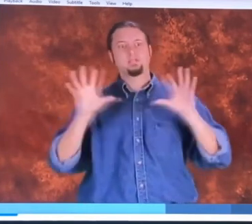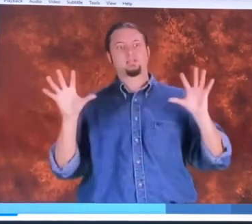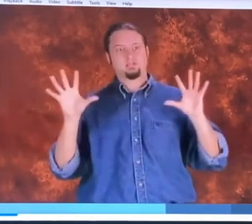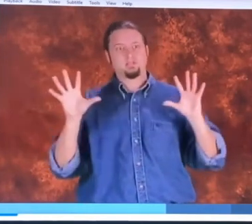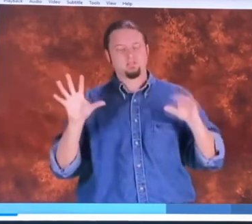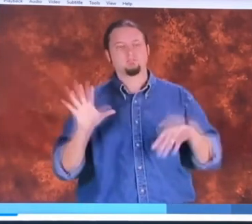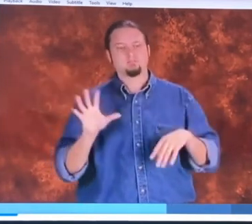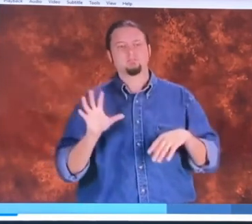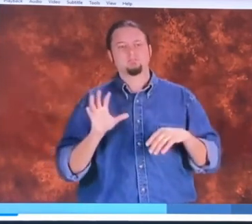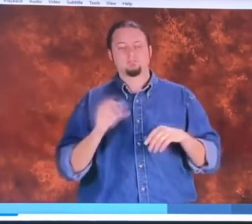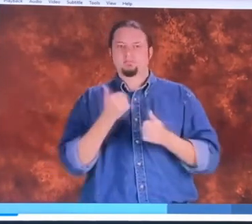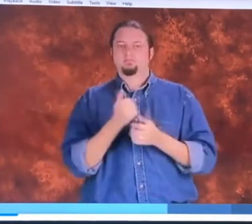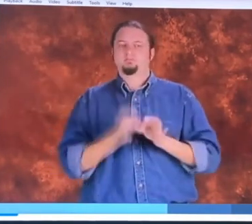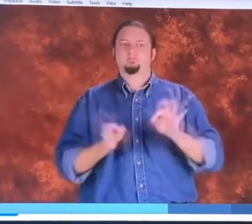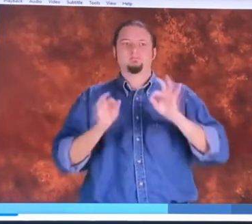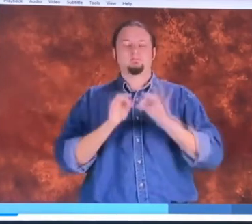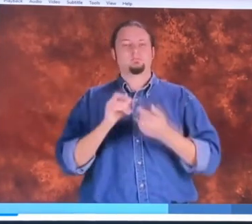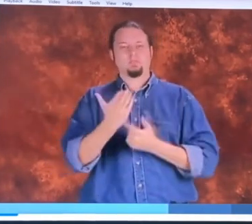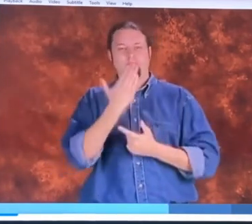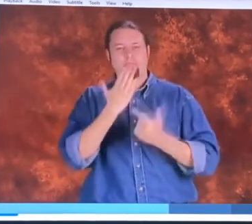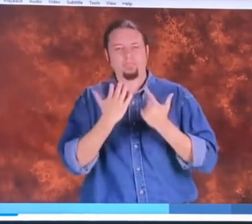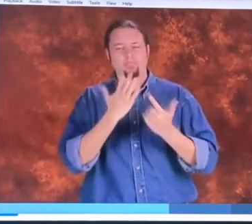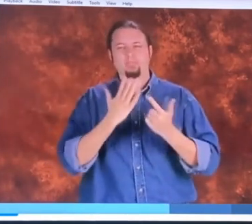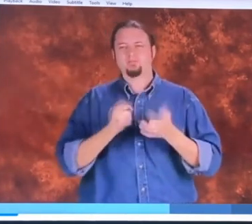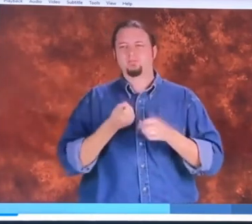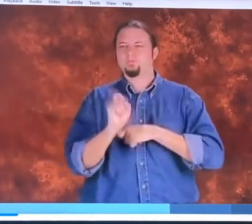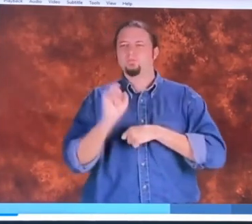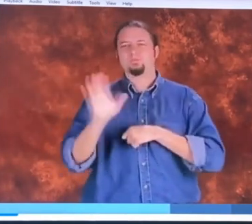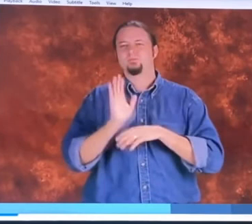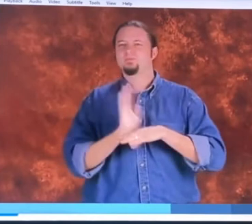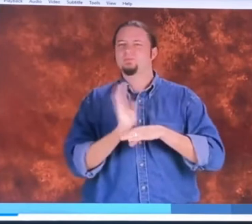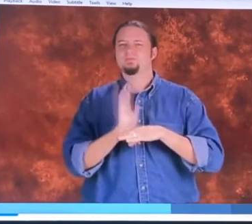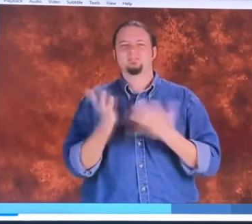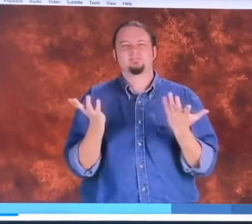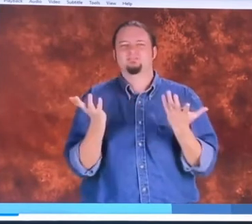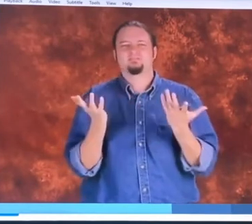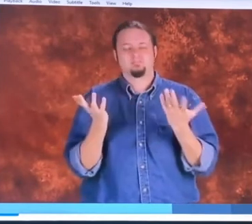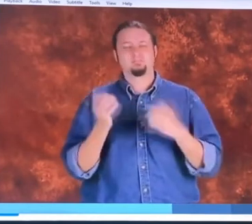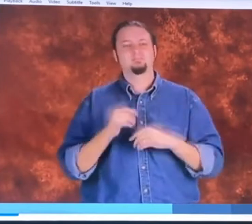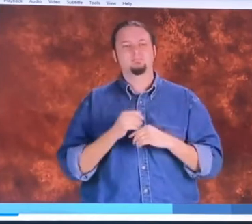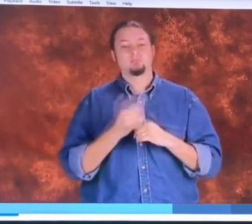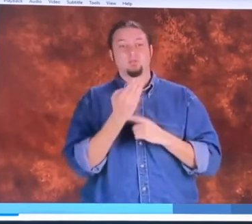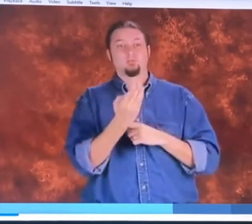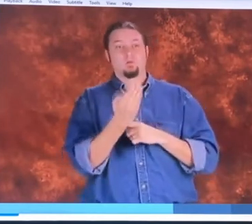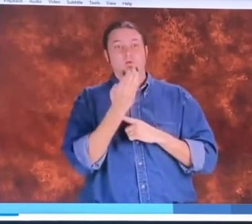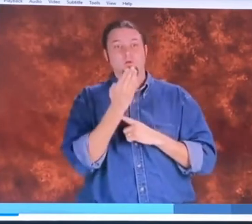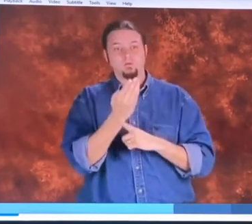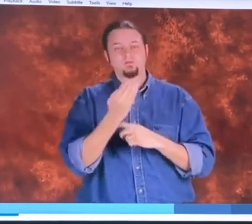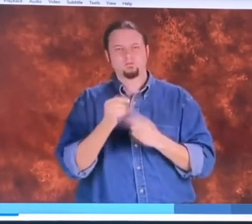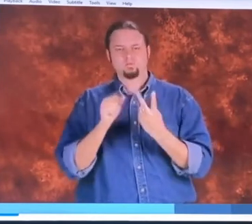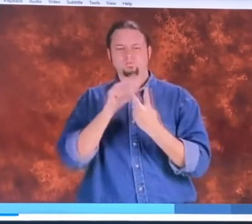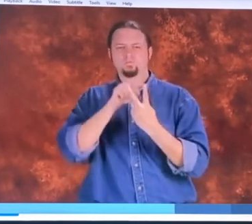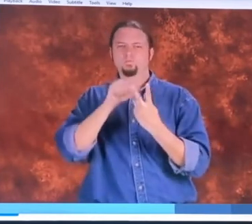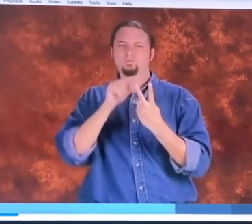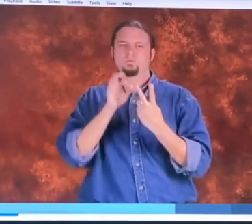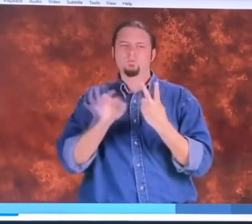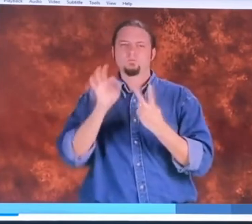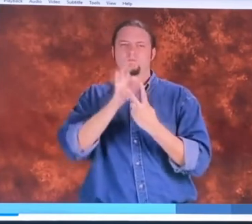You need to focus the camera so it's clear, not blurry. Especially if you want to actually see the movie.